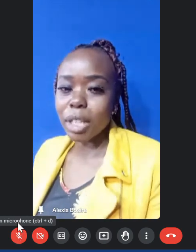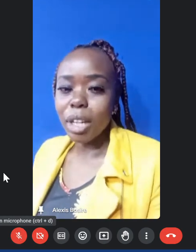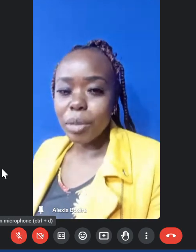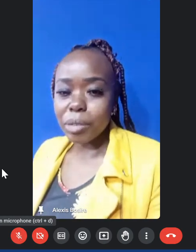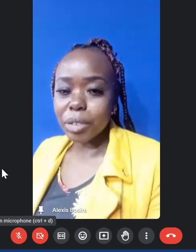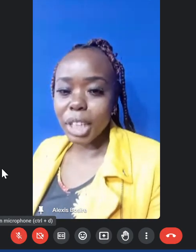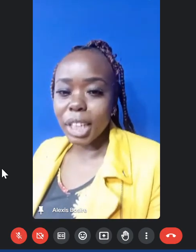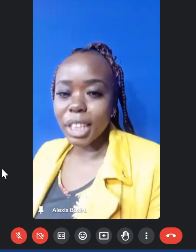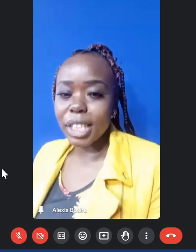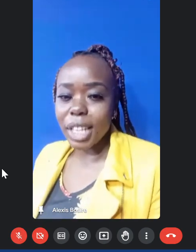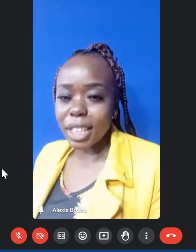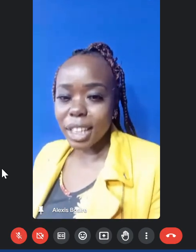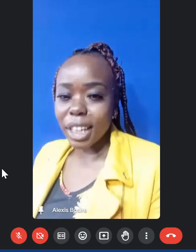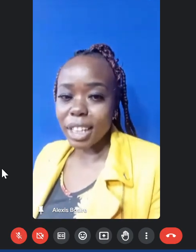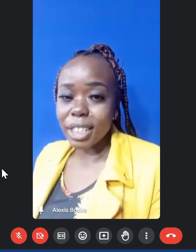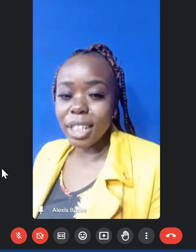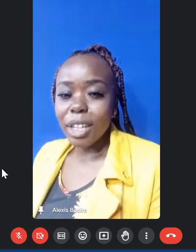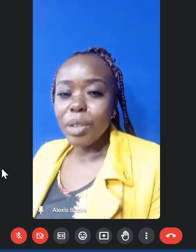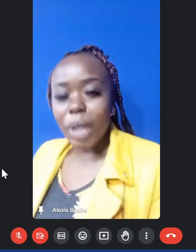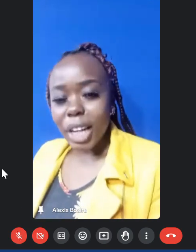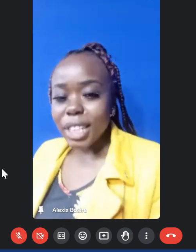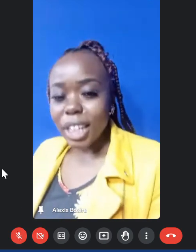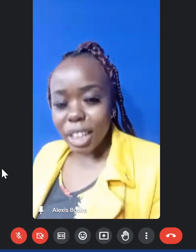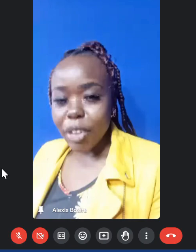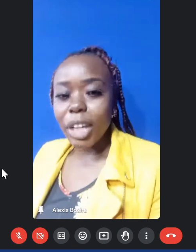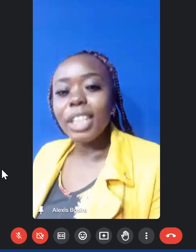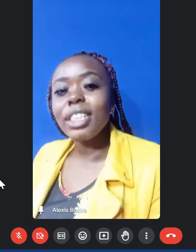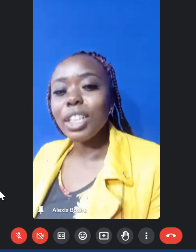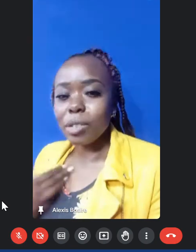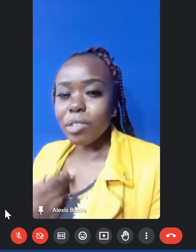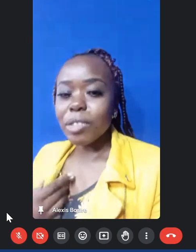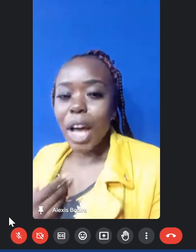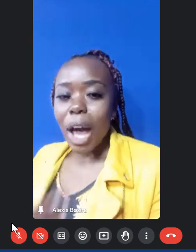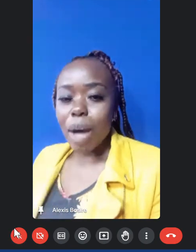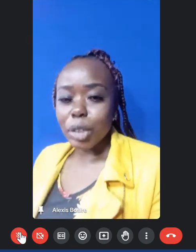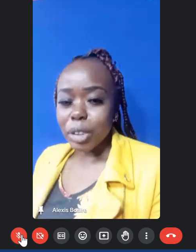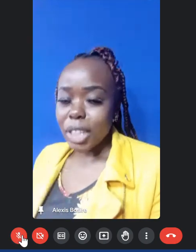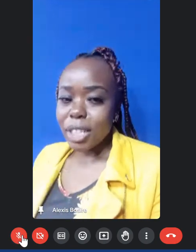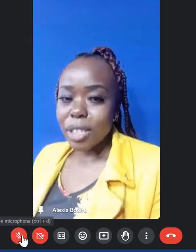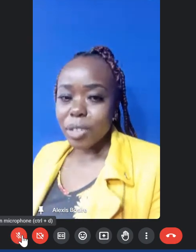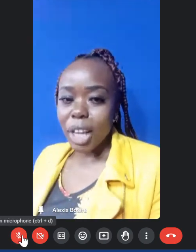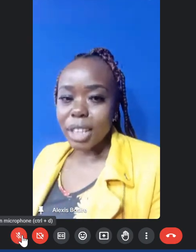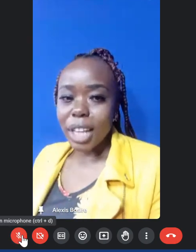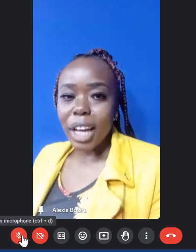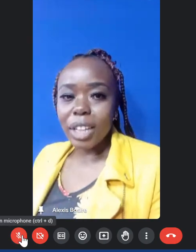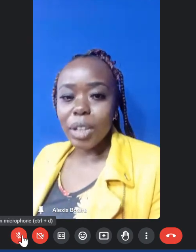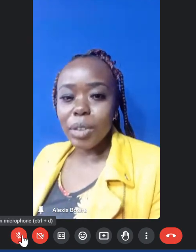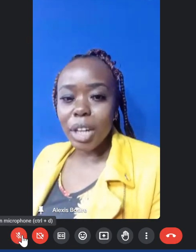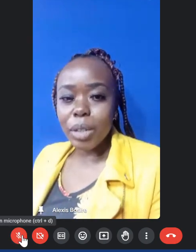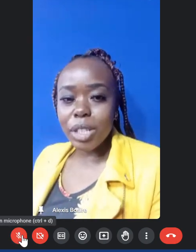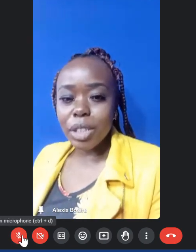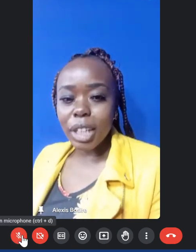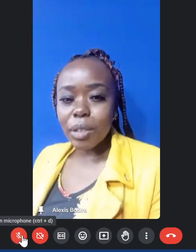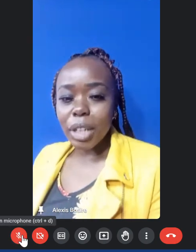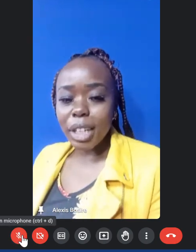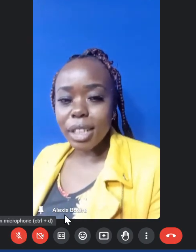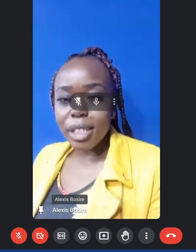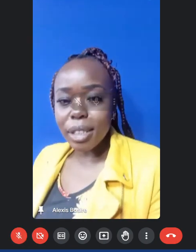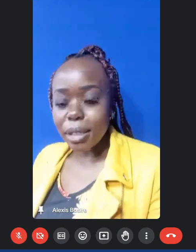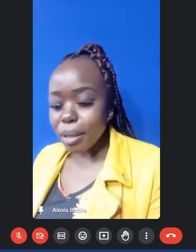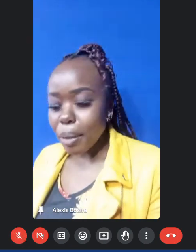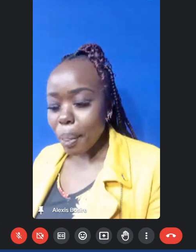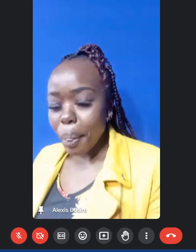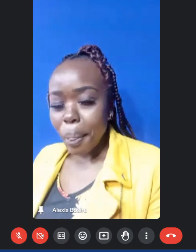because we've really started late. We had a technical hinge and we've apologized for that. Yeah. Anyone with a question? Anyone